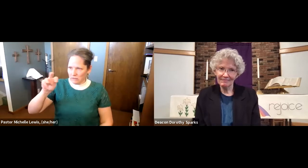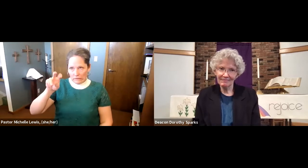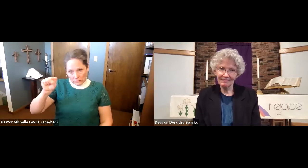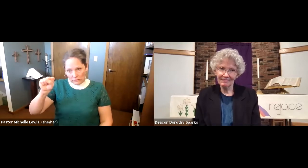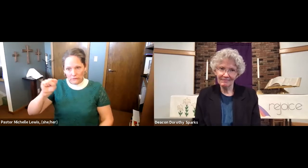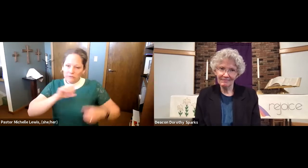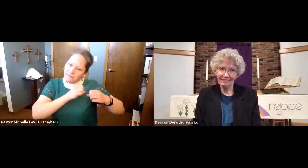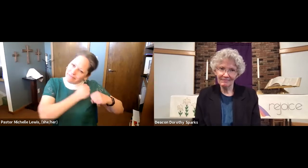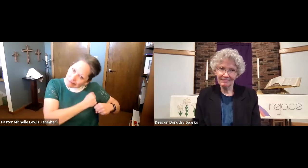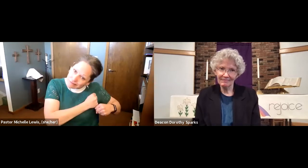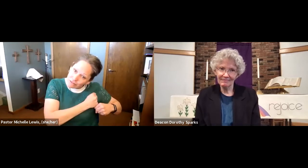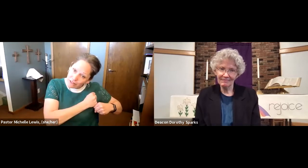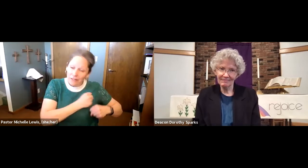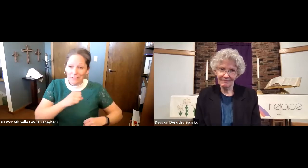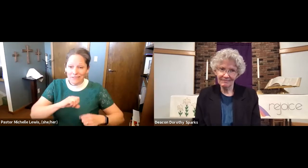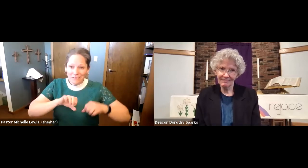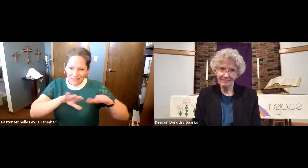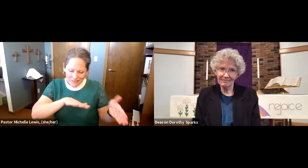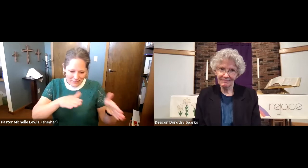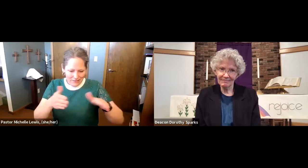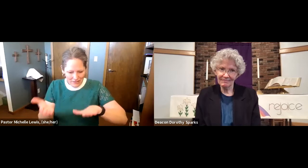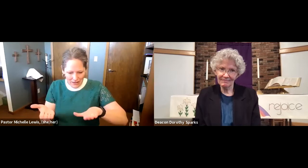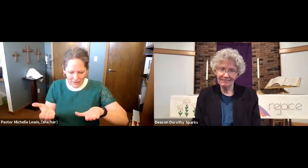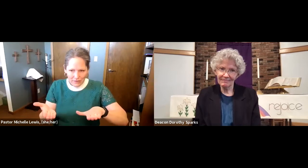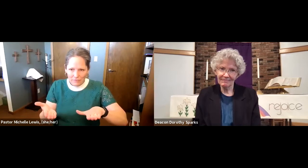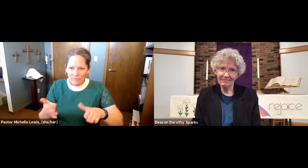Jesus breaks the chains of death.